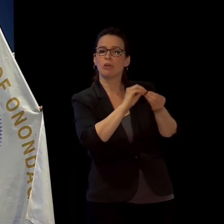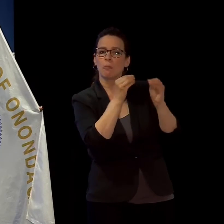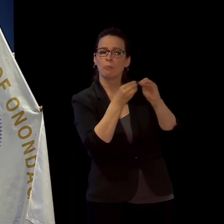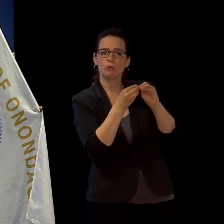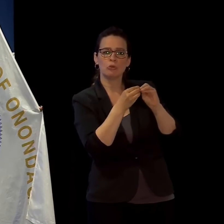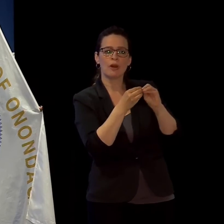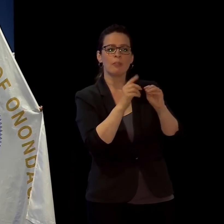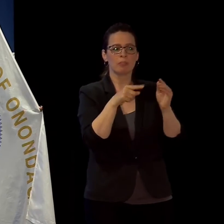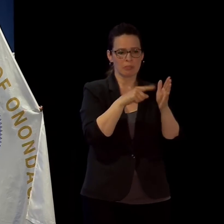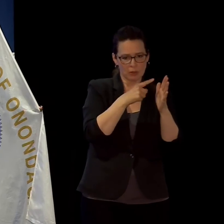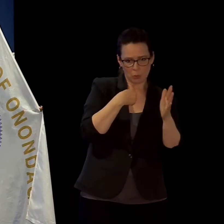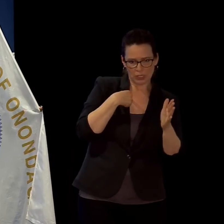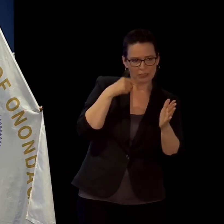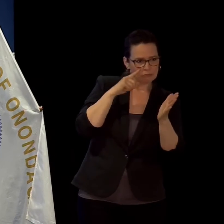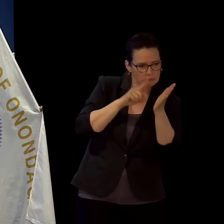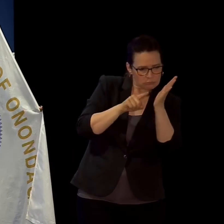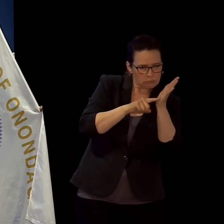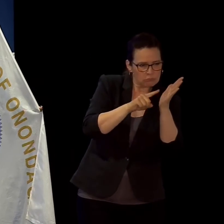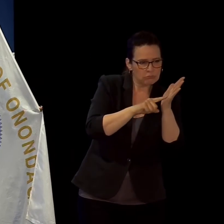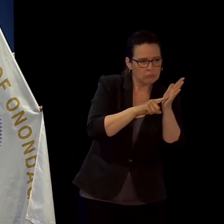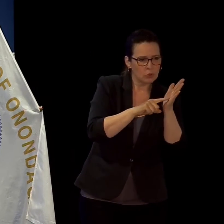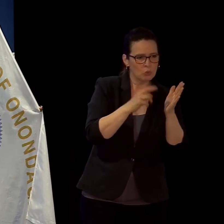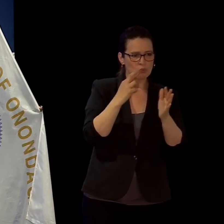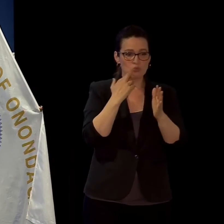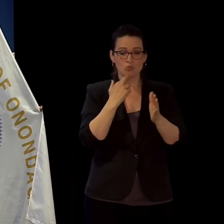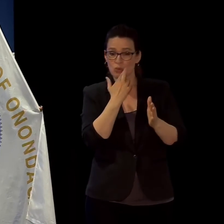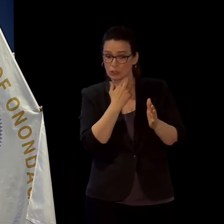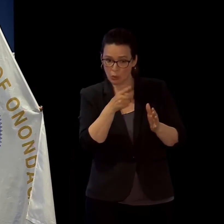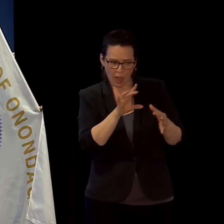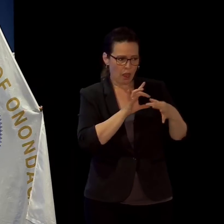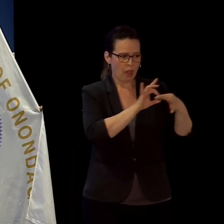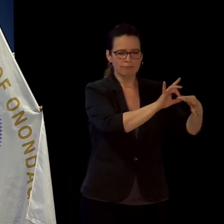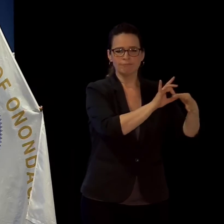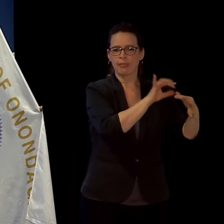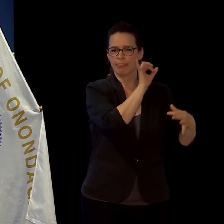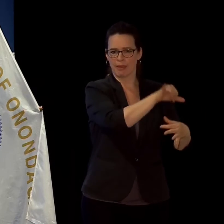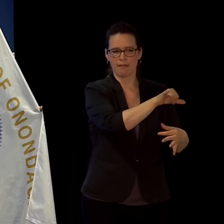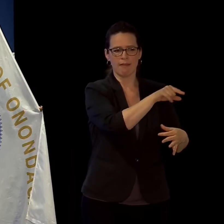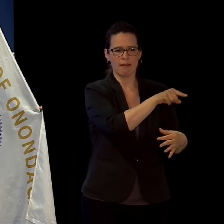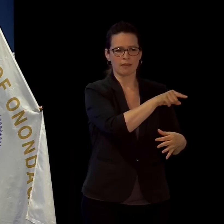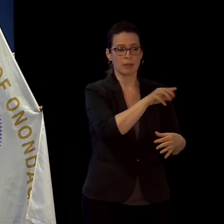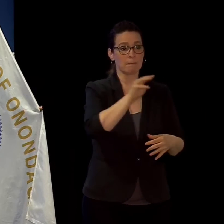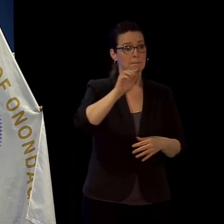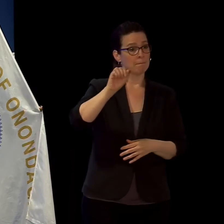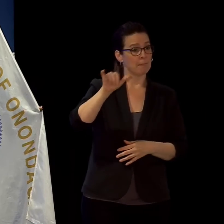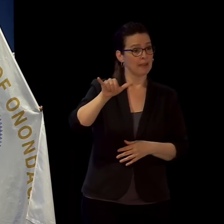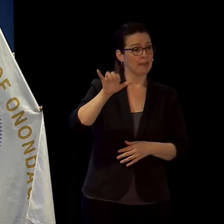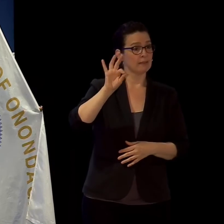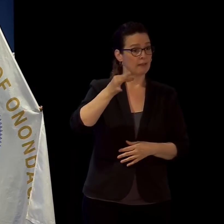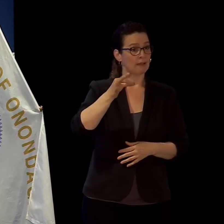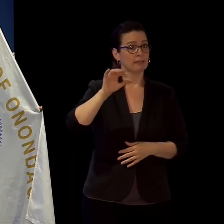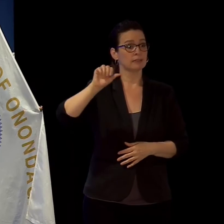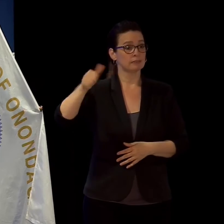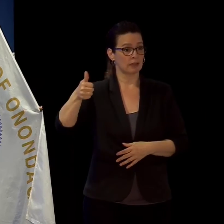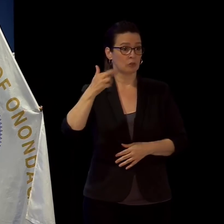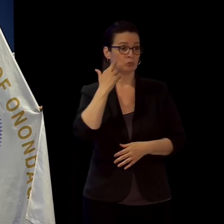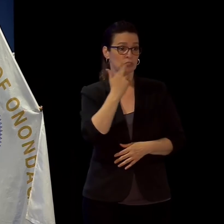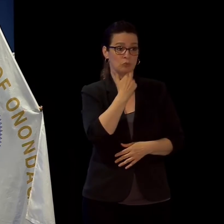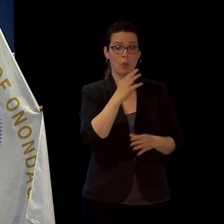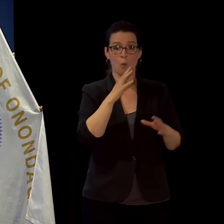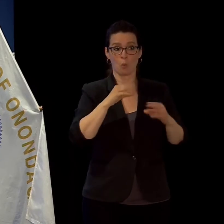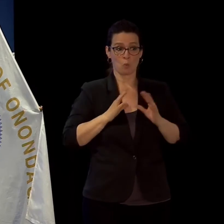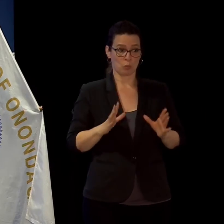how much money they redeemed through that. And then you have till May 9th and 10th to redeem it. So if you don't redeem it, and